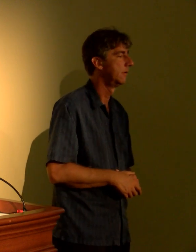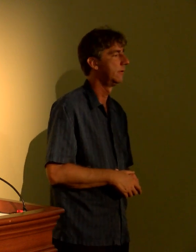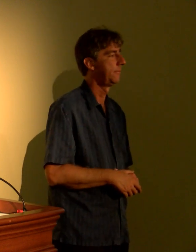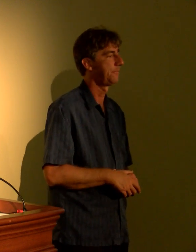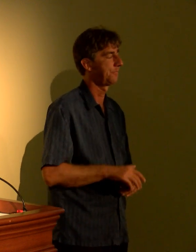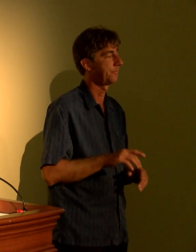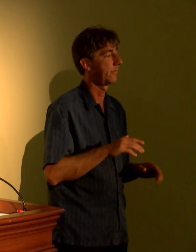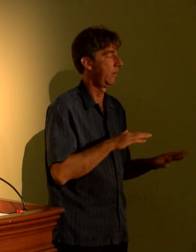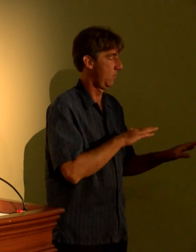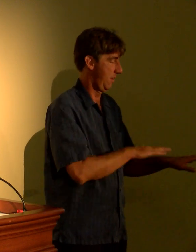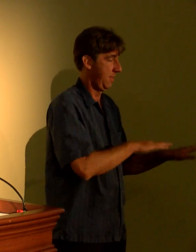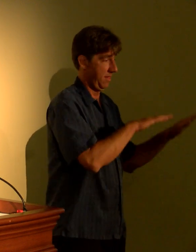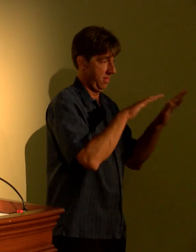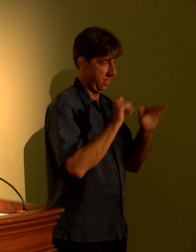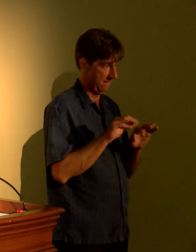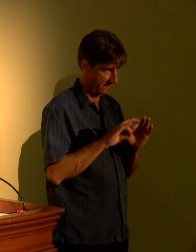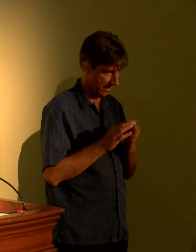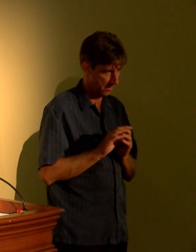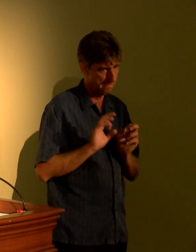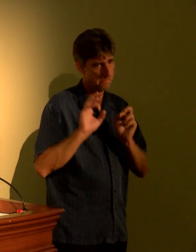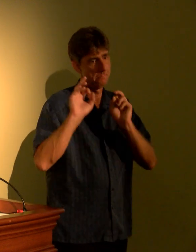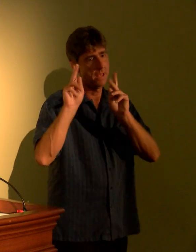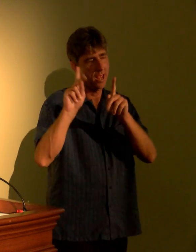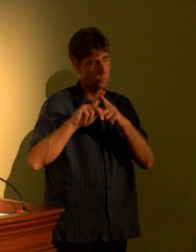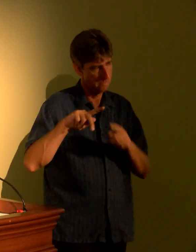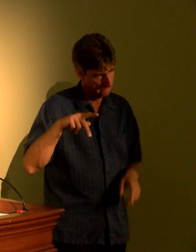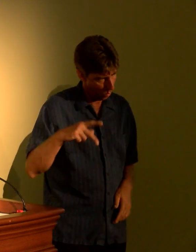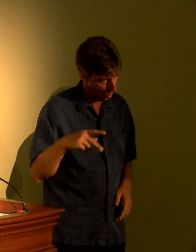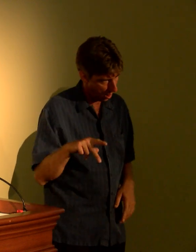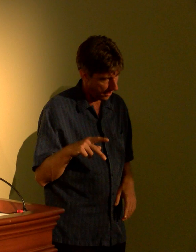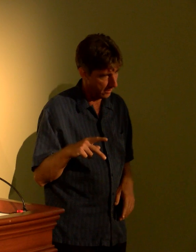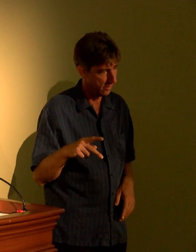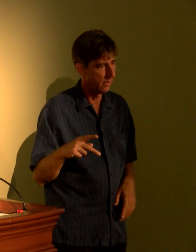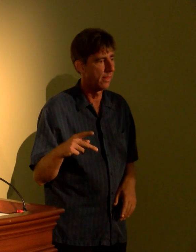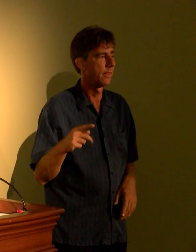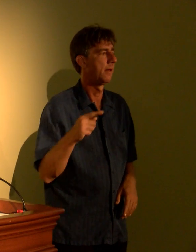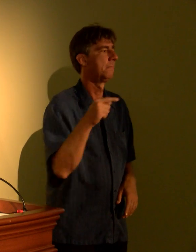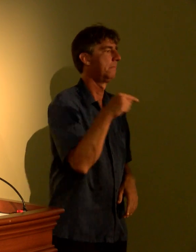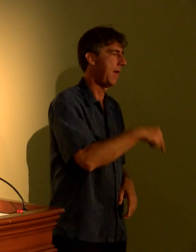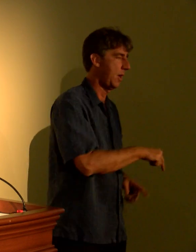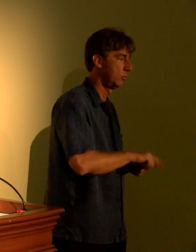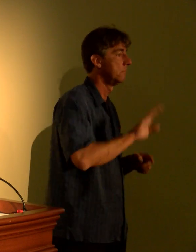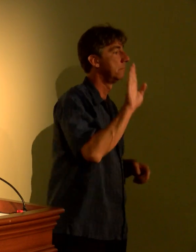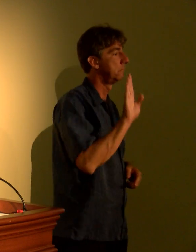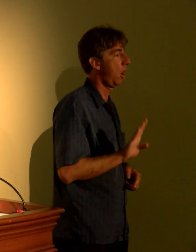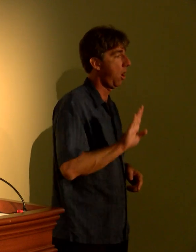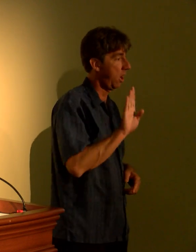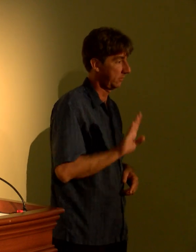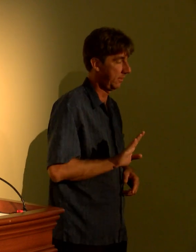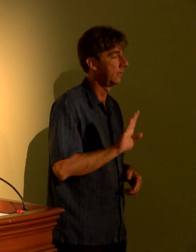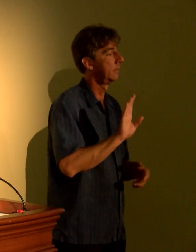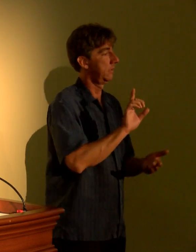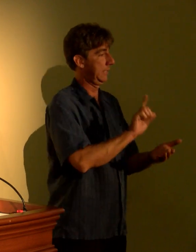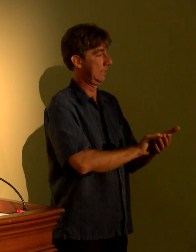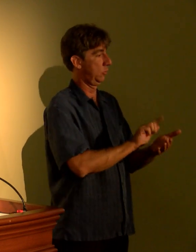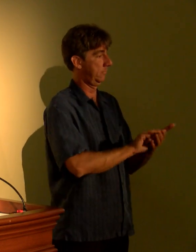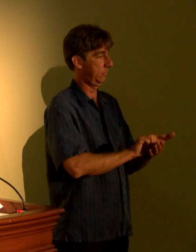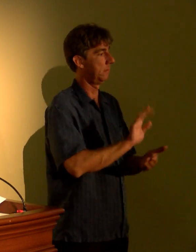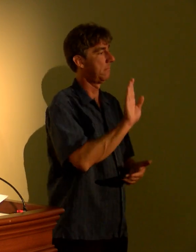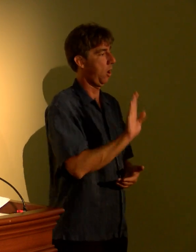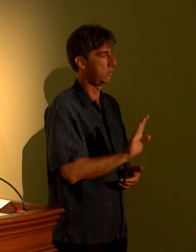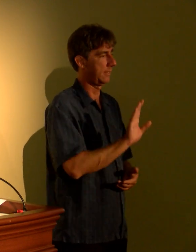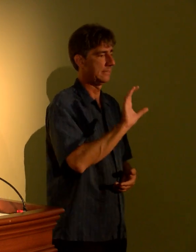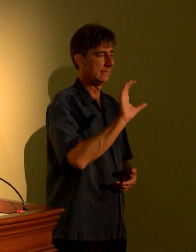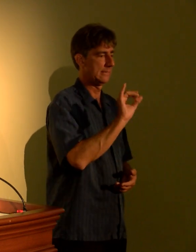the Prince family. He worked in Portland again and then down in Boston, and he advertises in the Boston Citizen